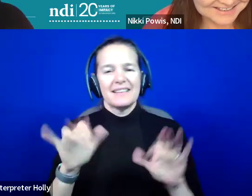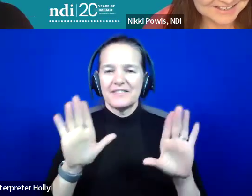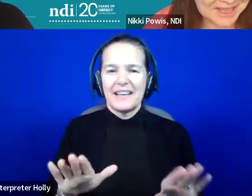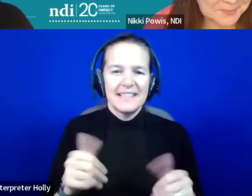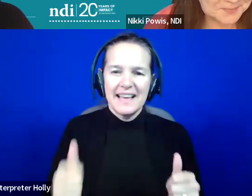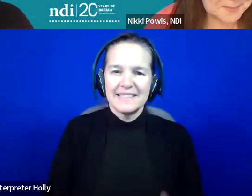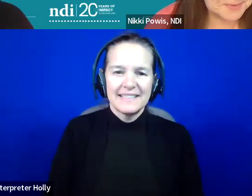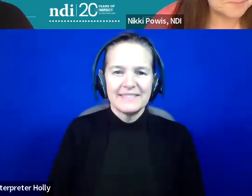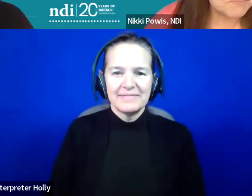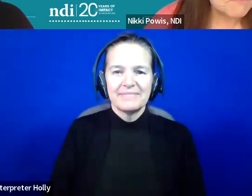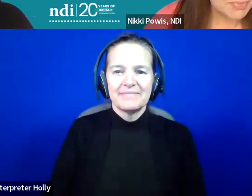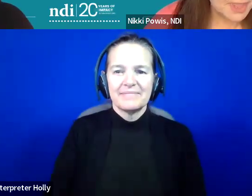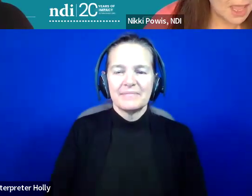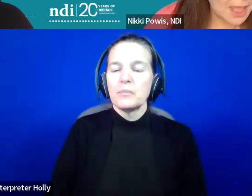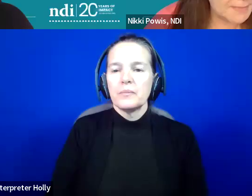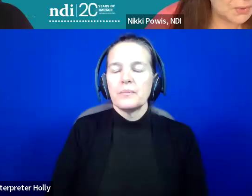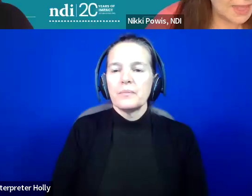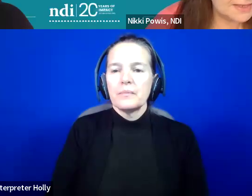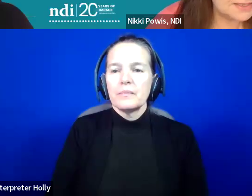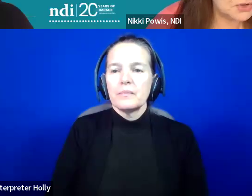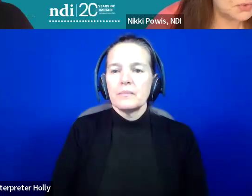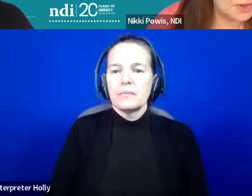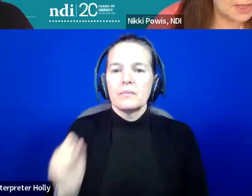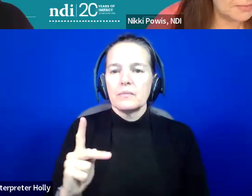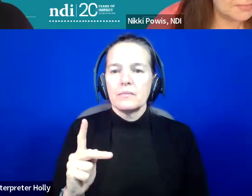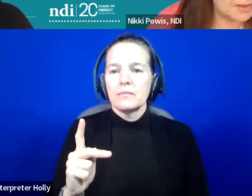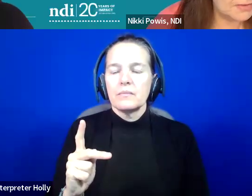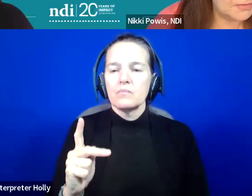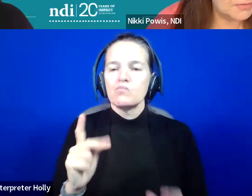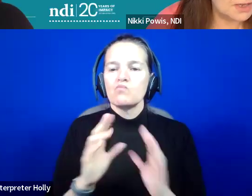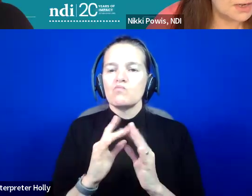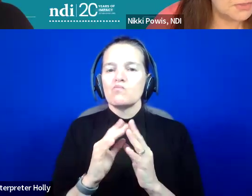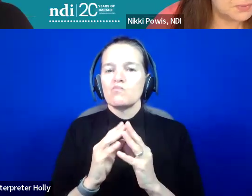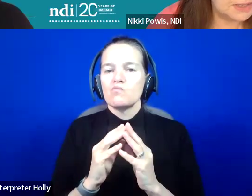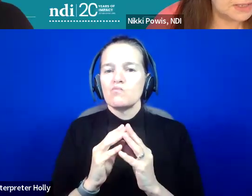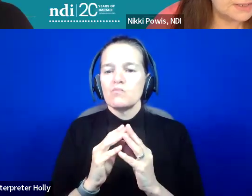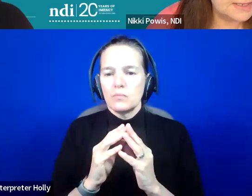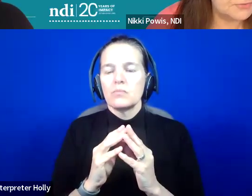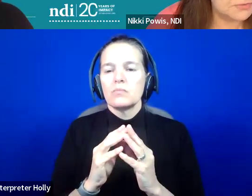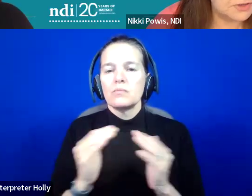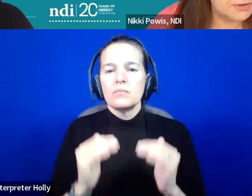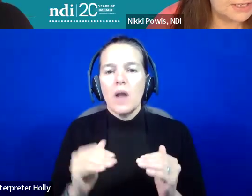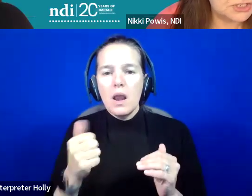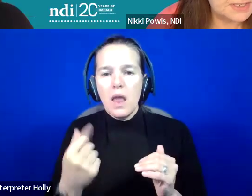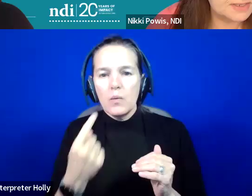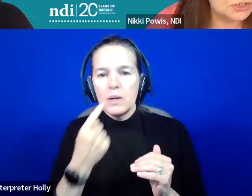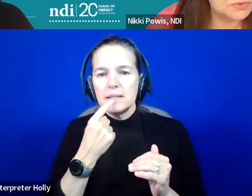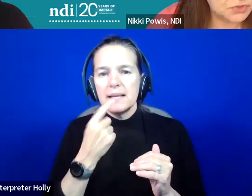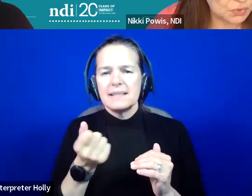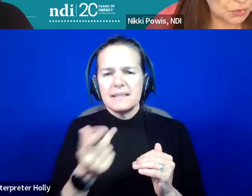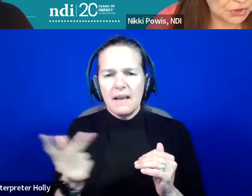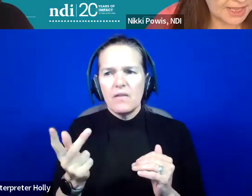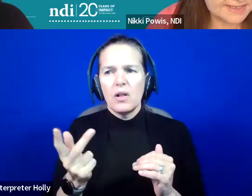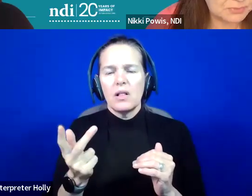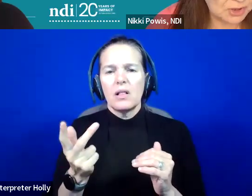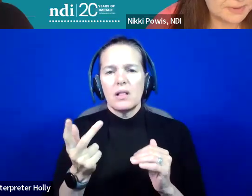Yeah, yeah, yeah, yeah. Okay, so another one, several VR agencies